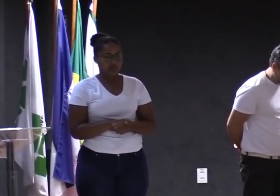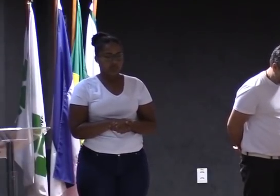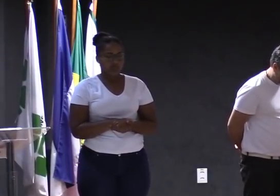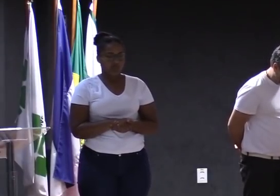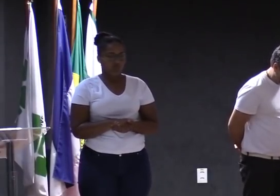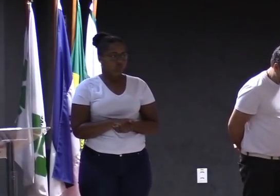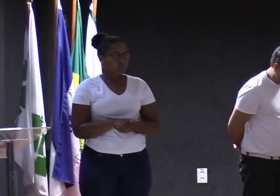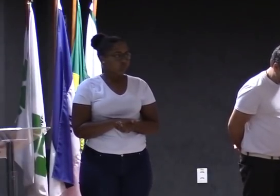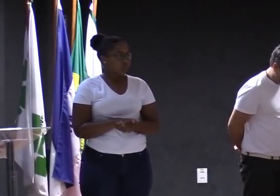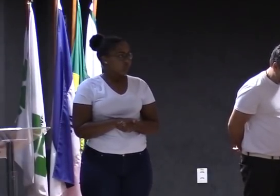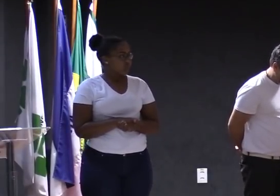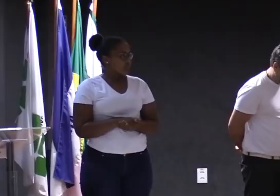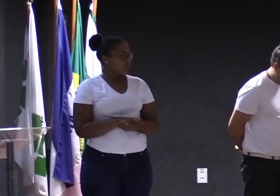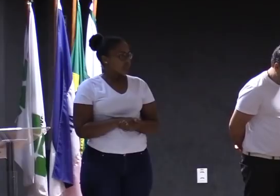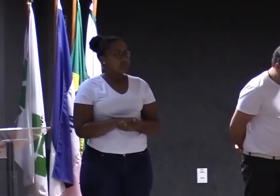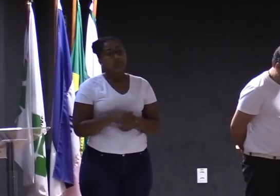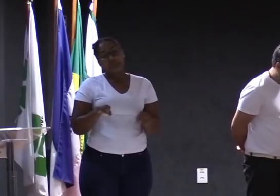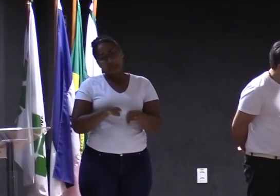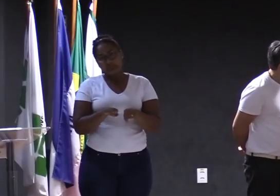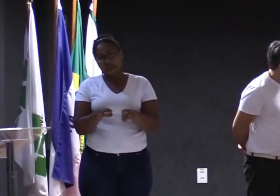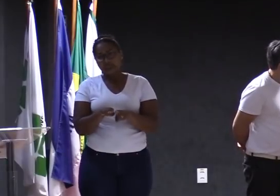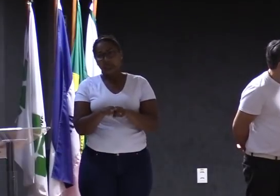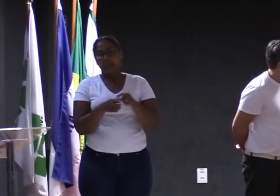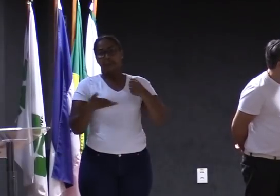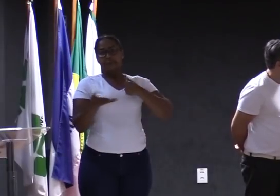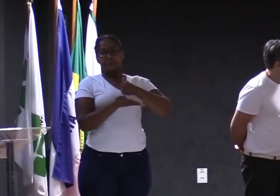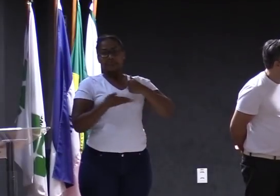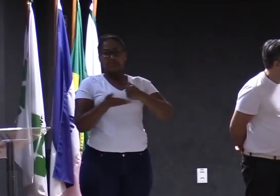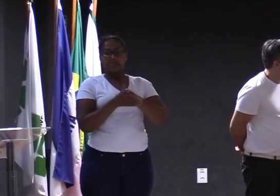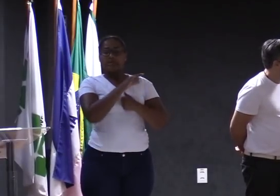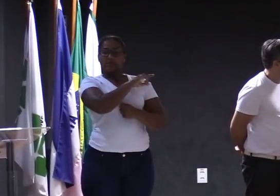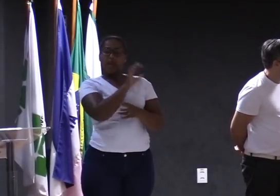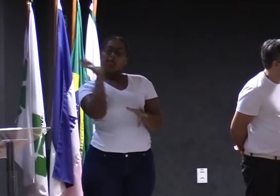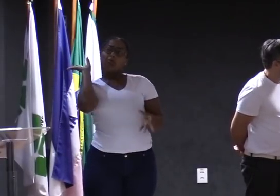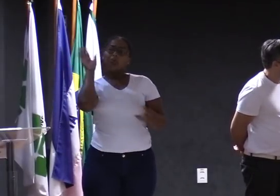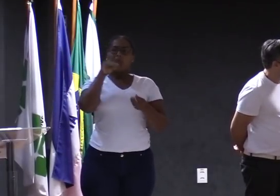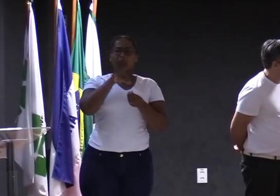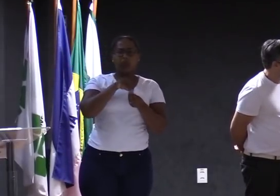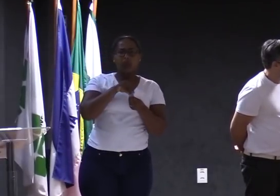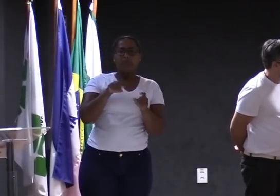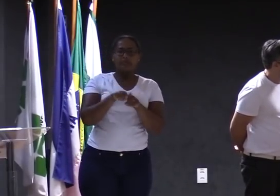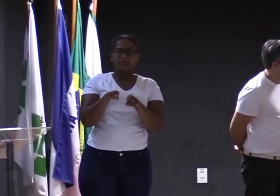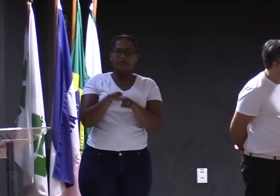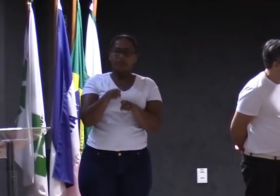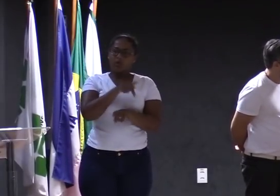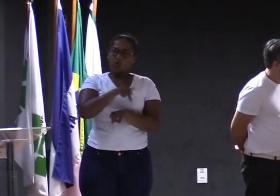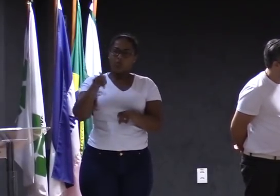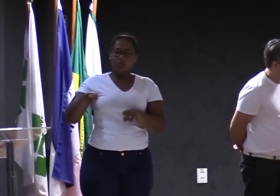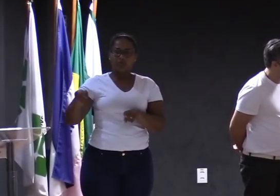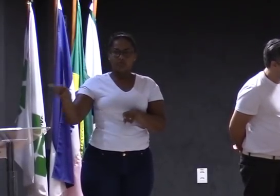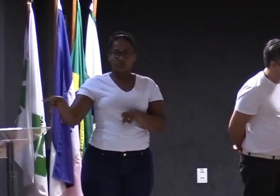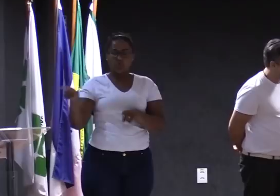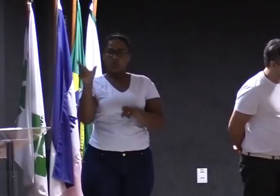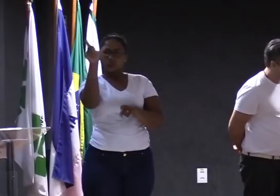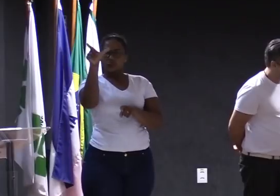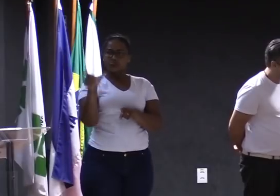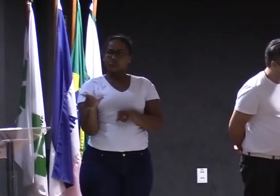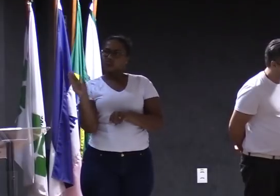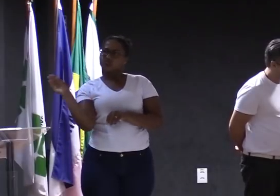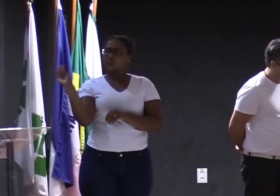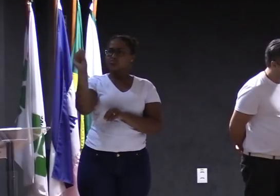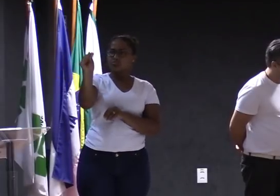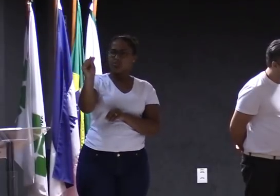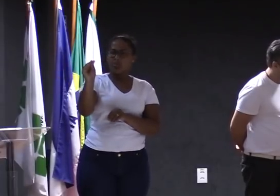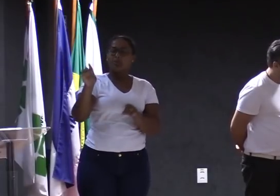further. Basicamente, ela resumiu o que um professor havia colocado ali, e ela fala que assim